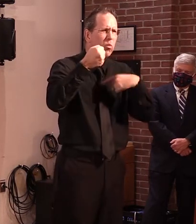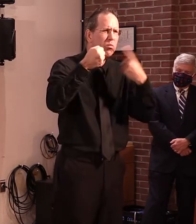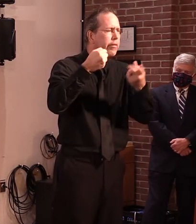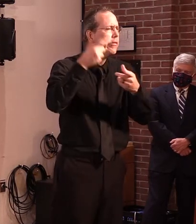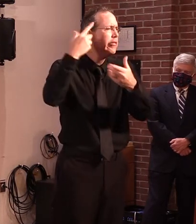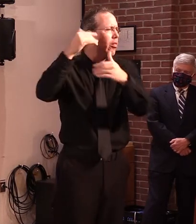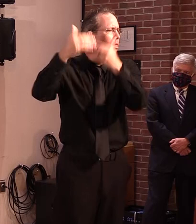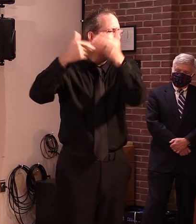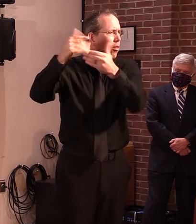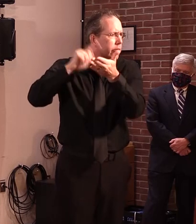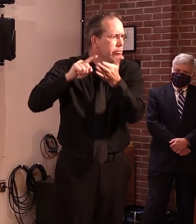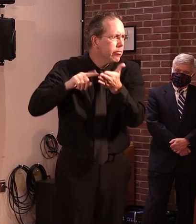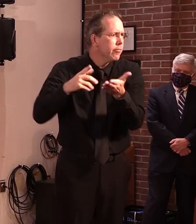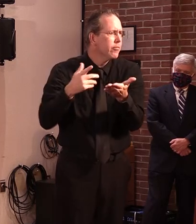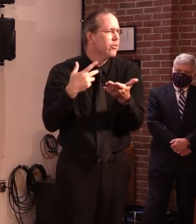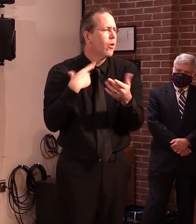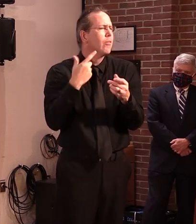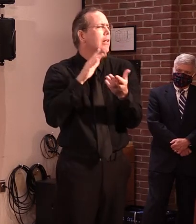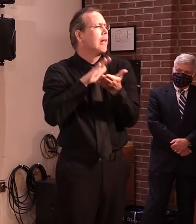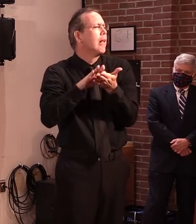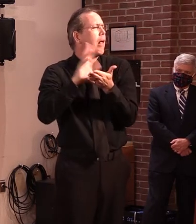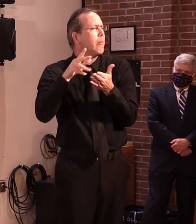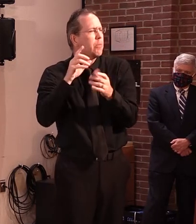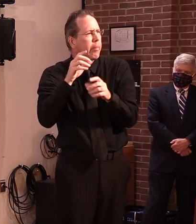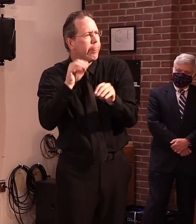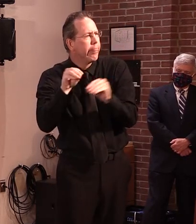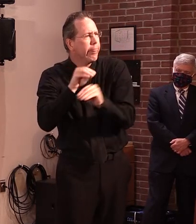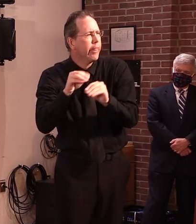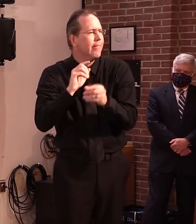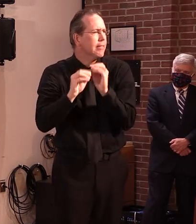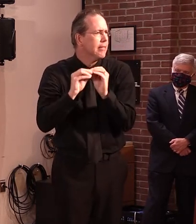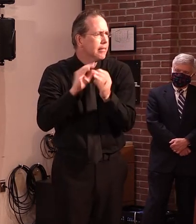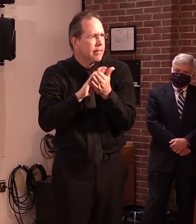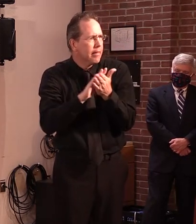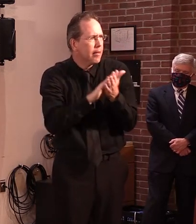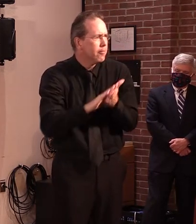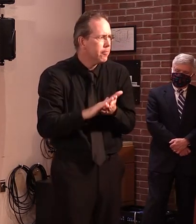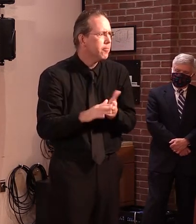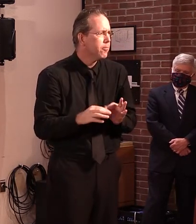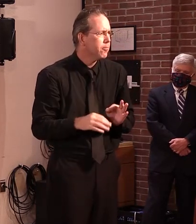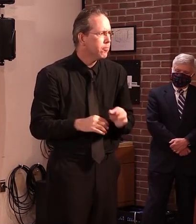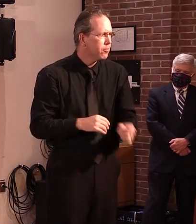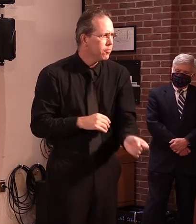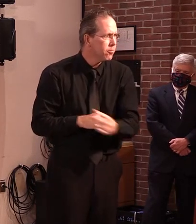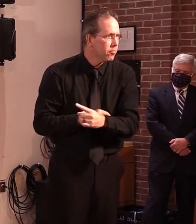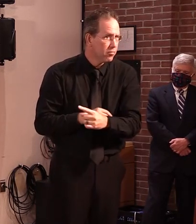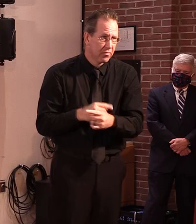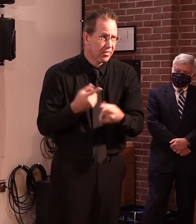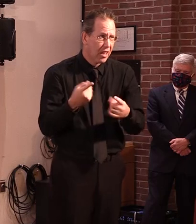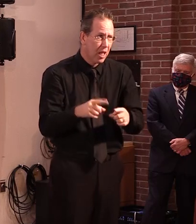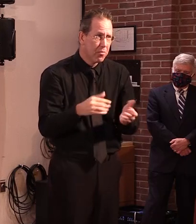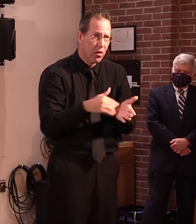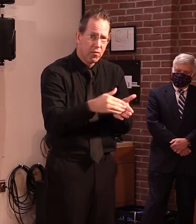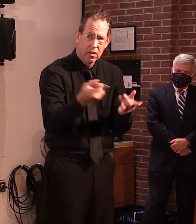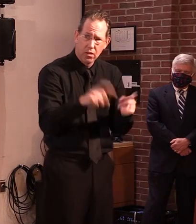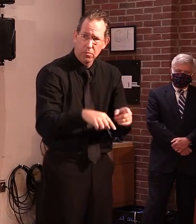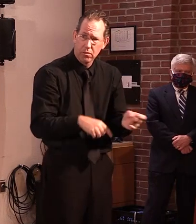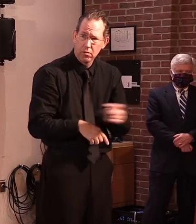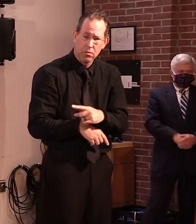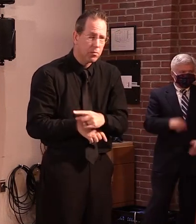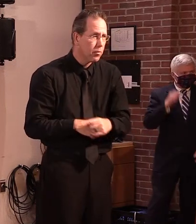issue. Is it happening frequently? Not to my knowledge. I was made aware of